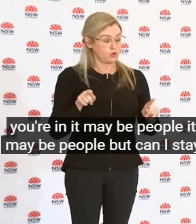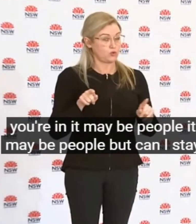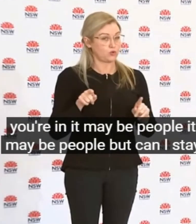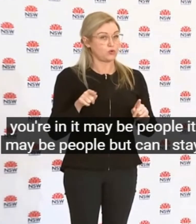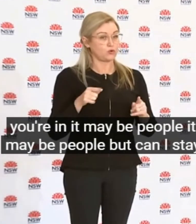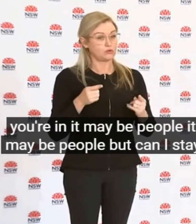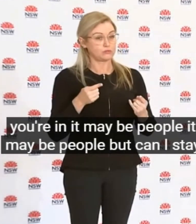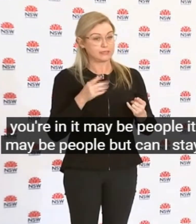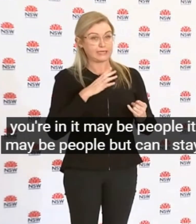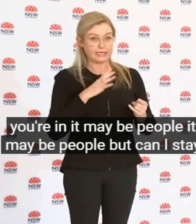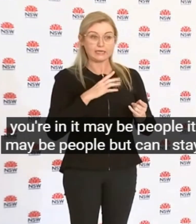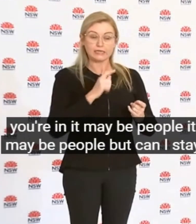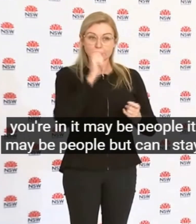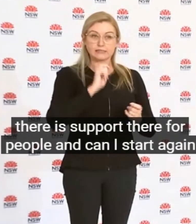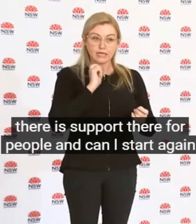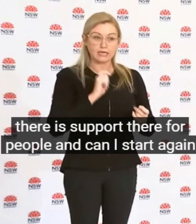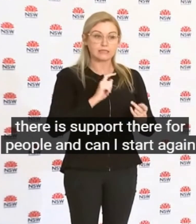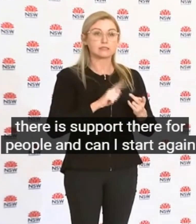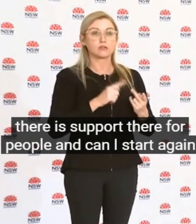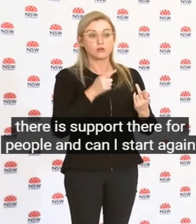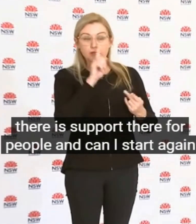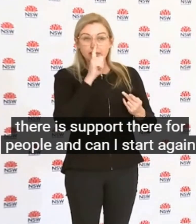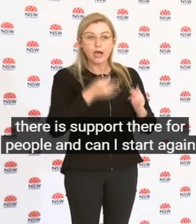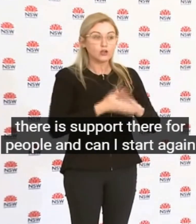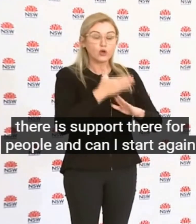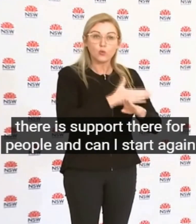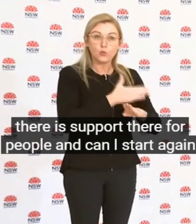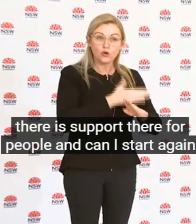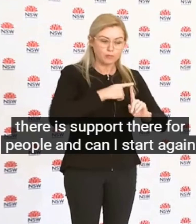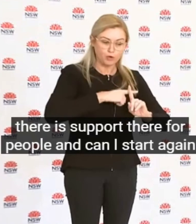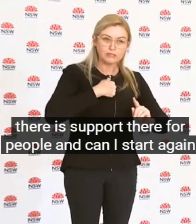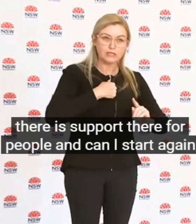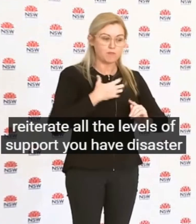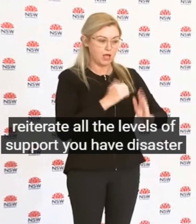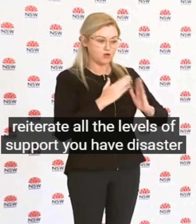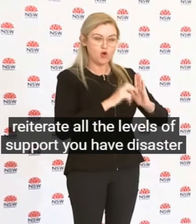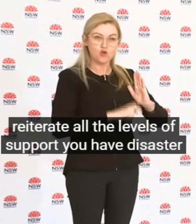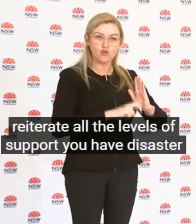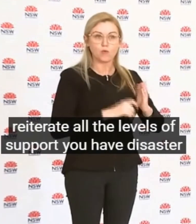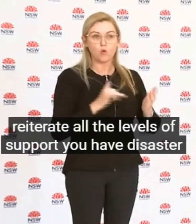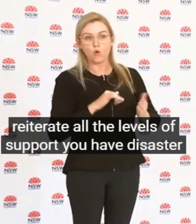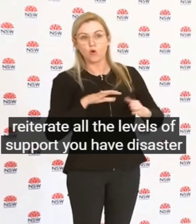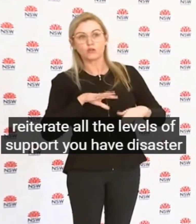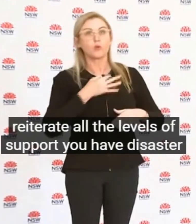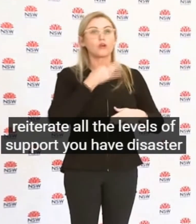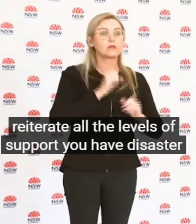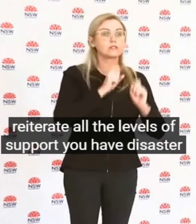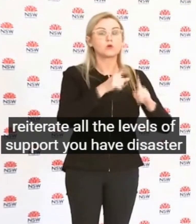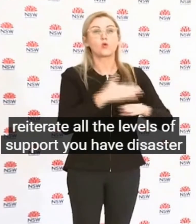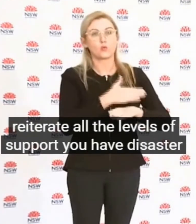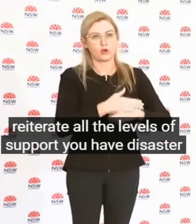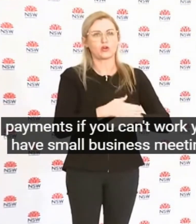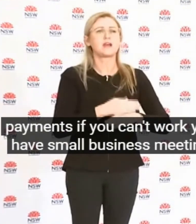all the levels of support. You have disaster payments if you can't work. You have small business, medium business and large business grants if you're a